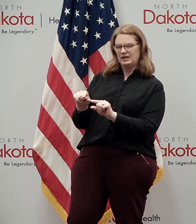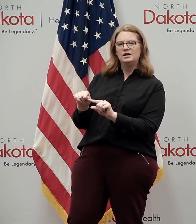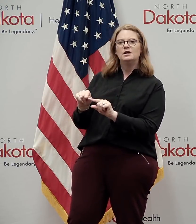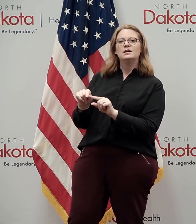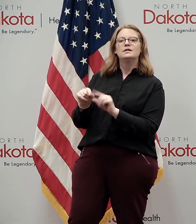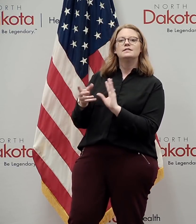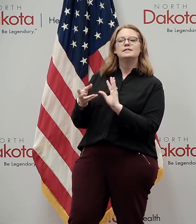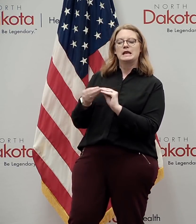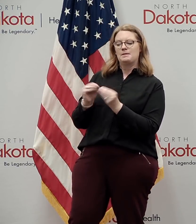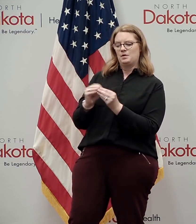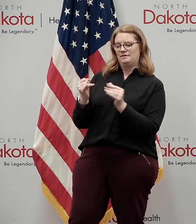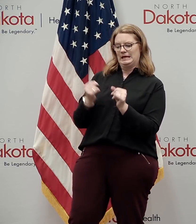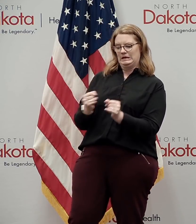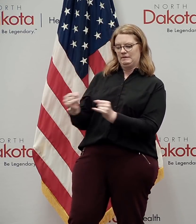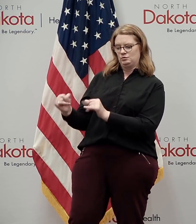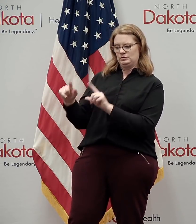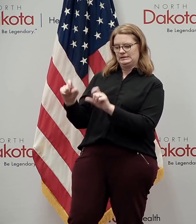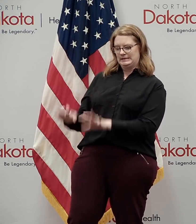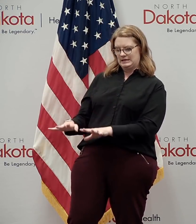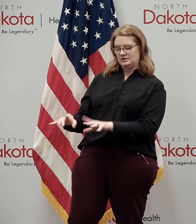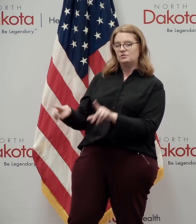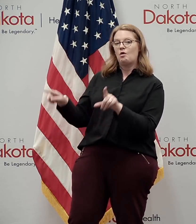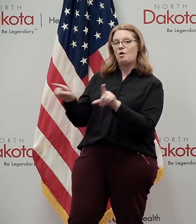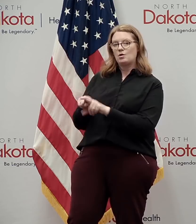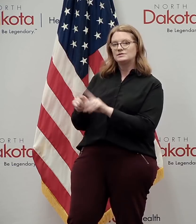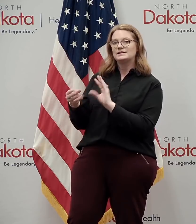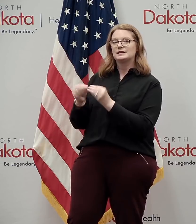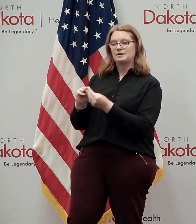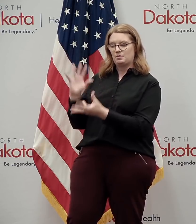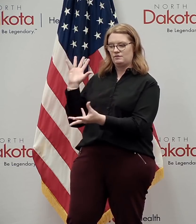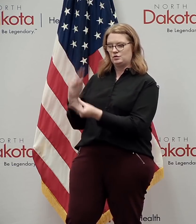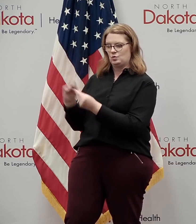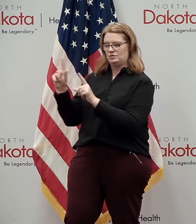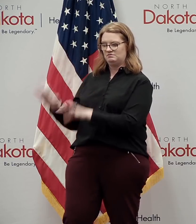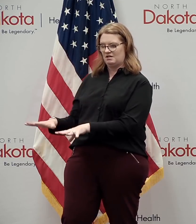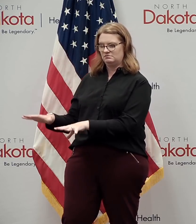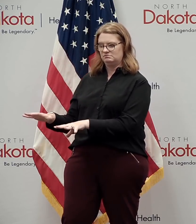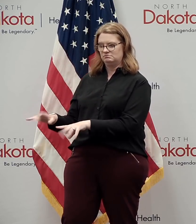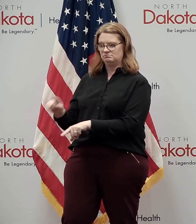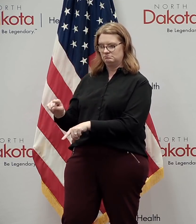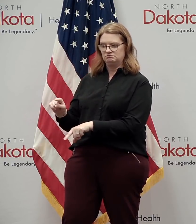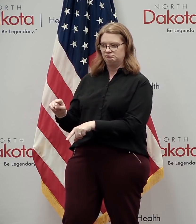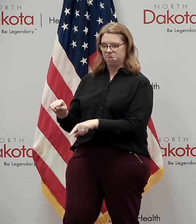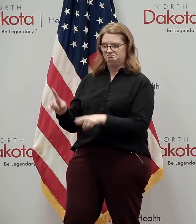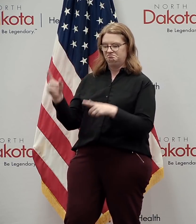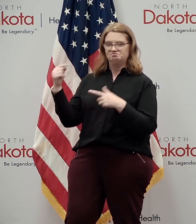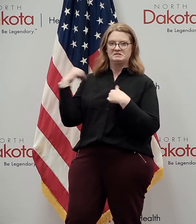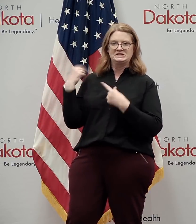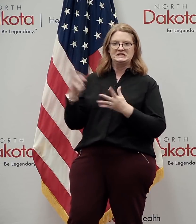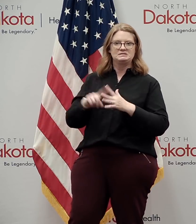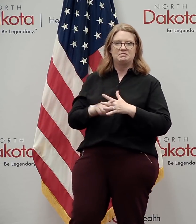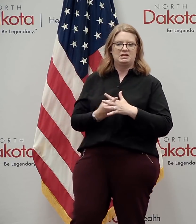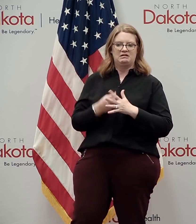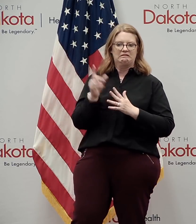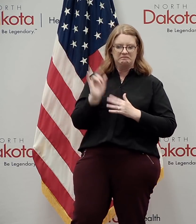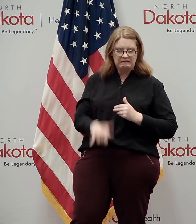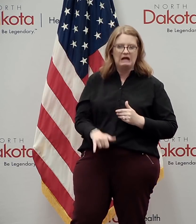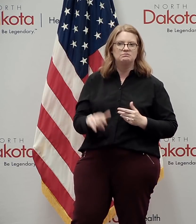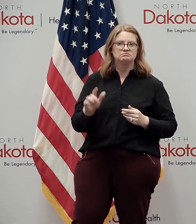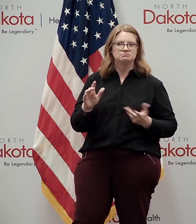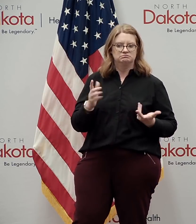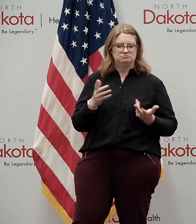the number of individuals that are tested and the number of total tests, and we've been doing that for all along. And so if